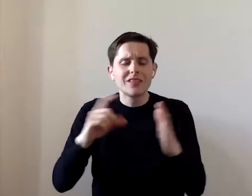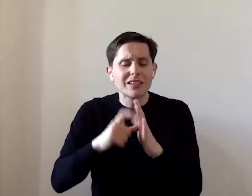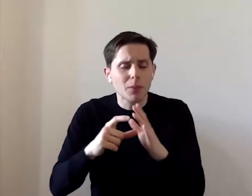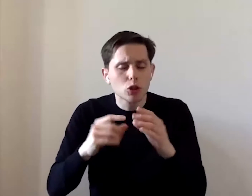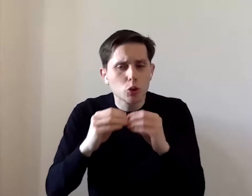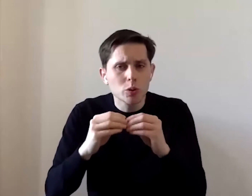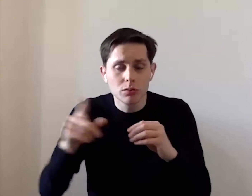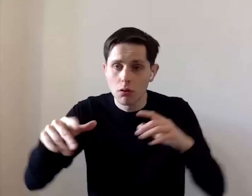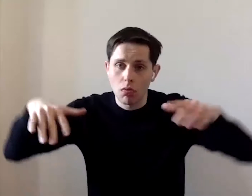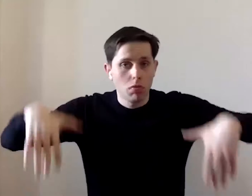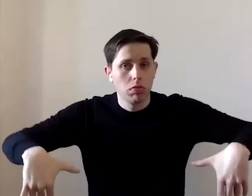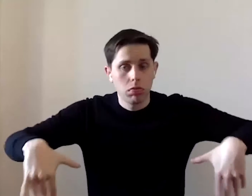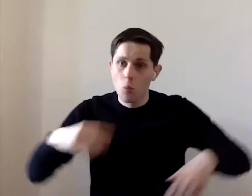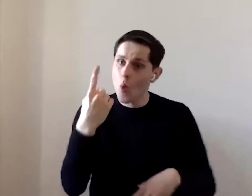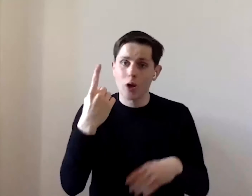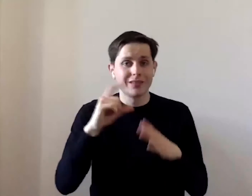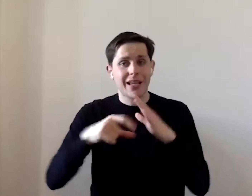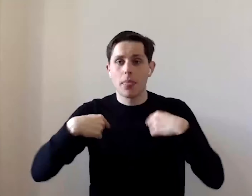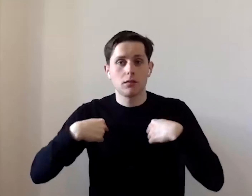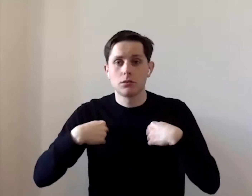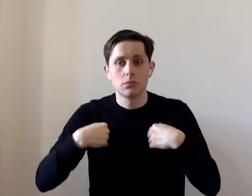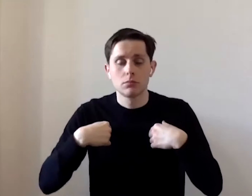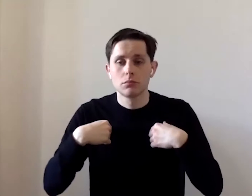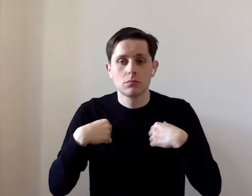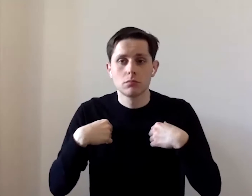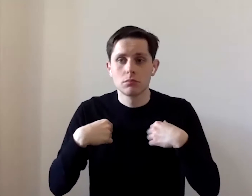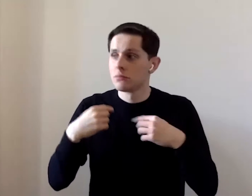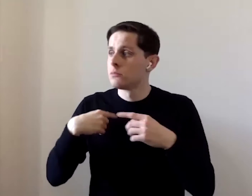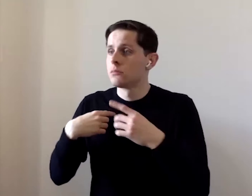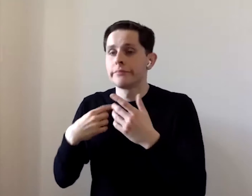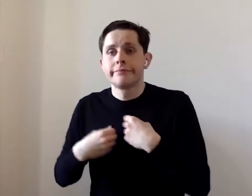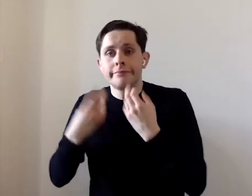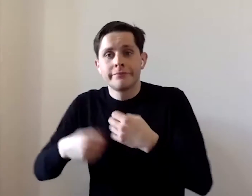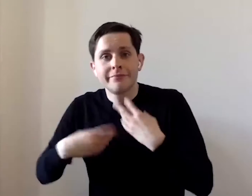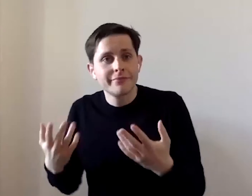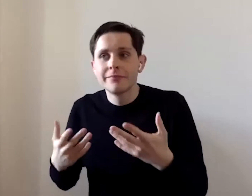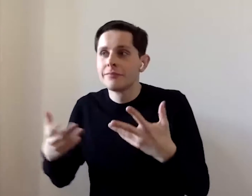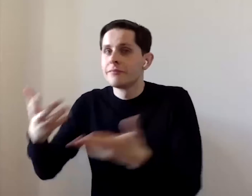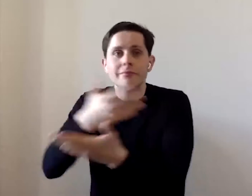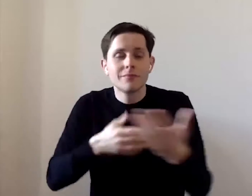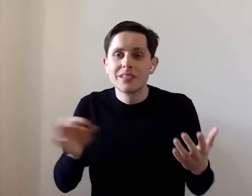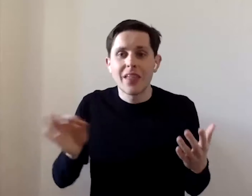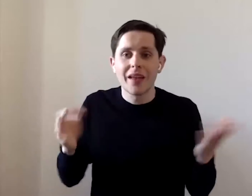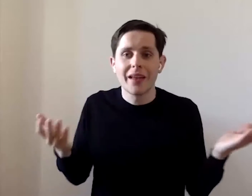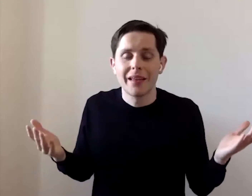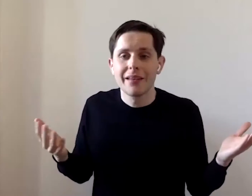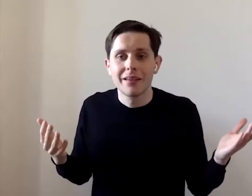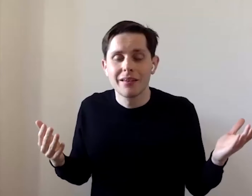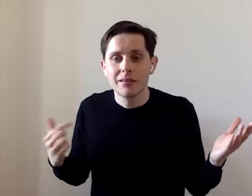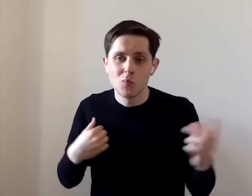address the kind of isolation of disabled students in different universities where you are the only person there.